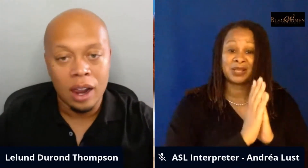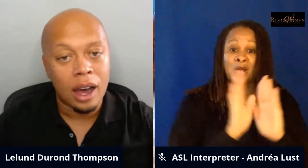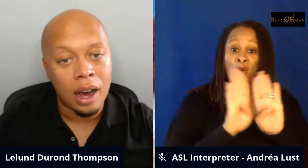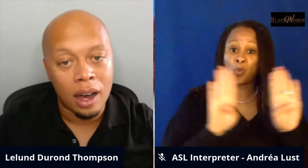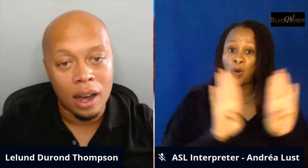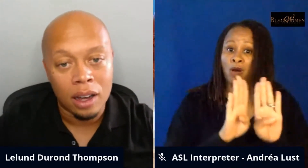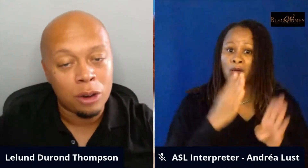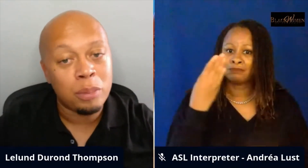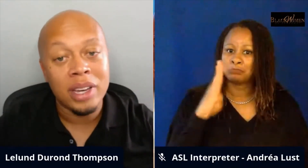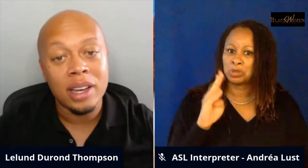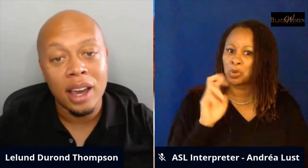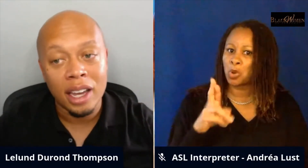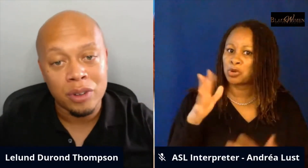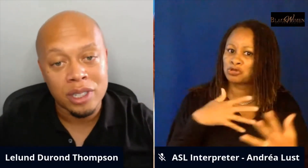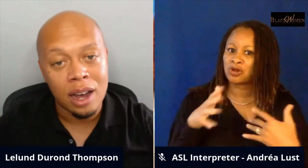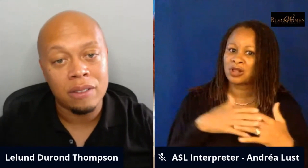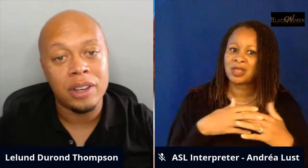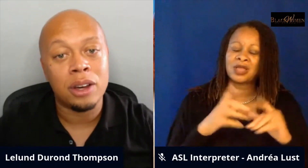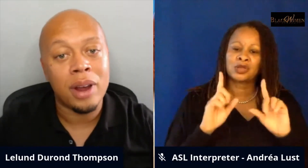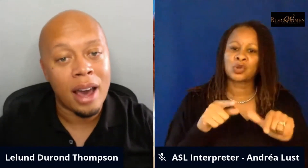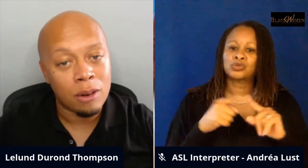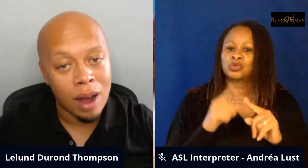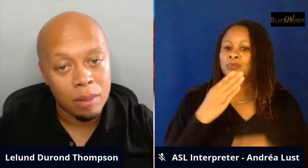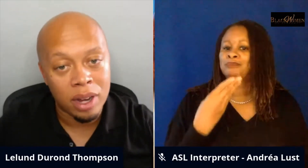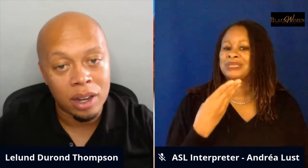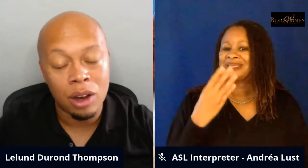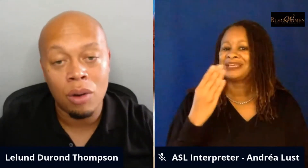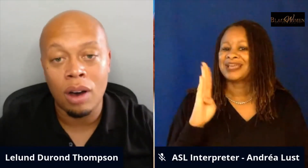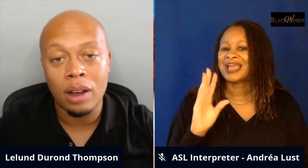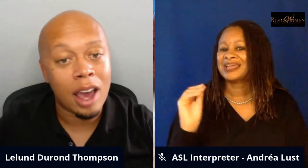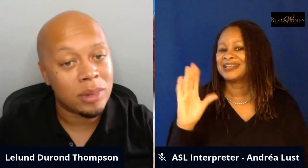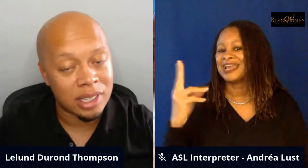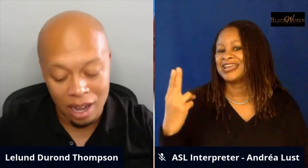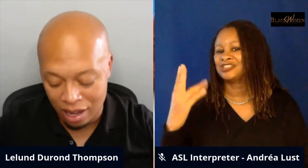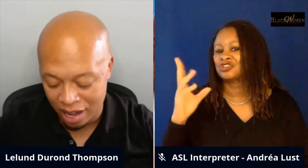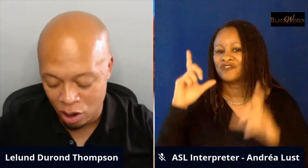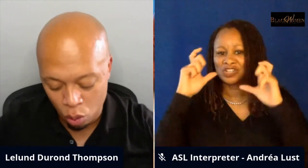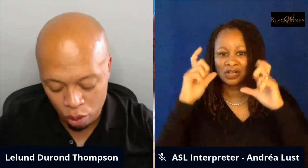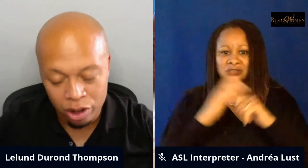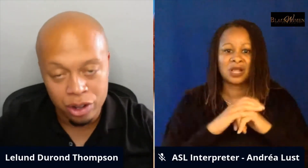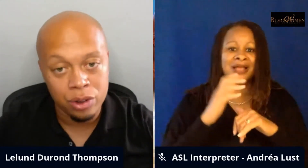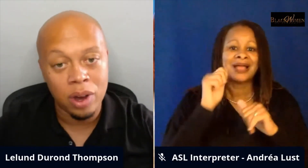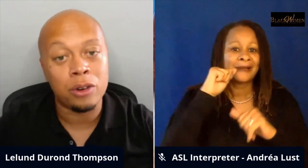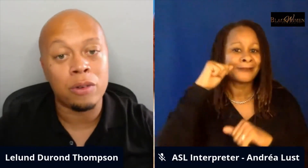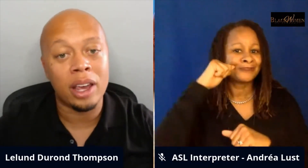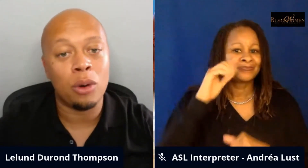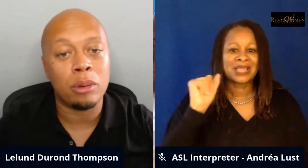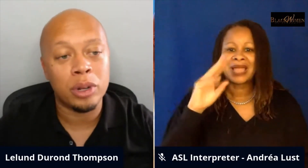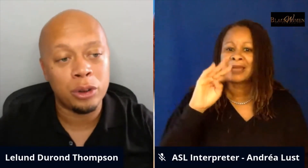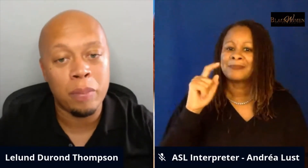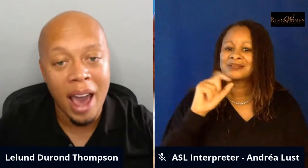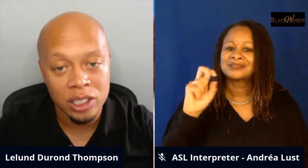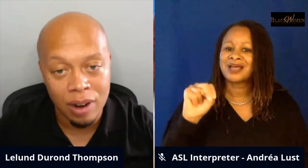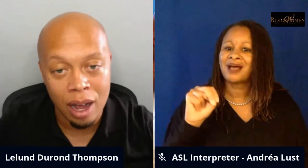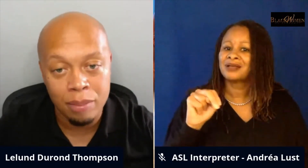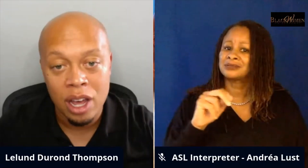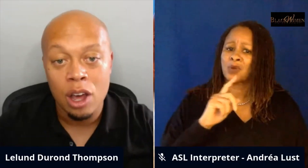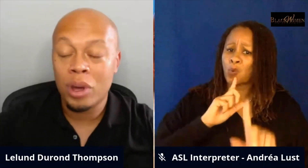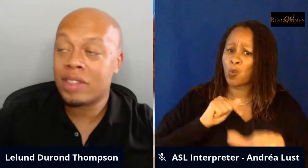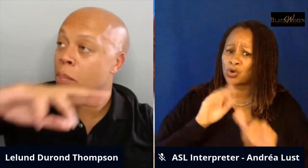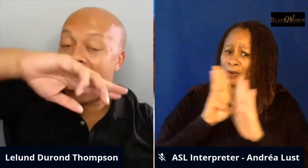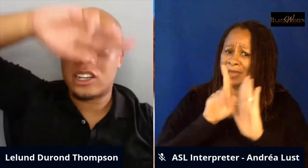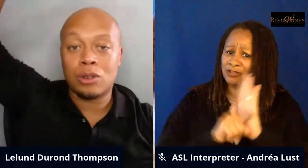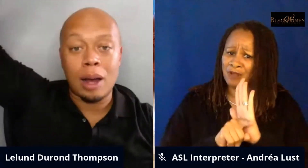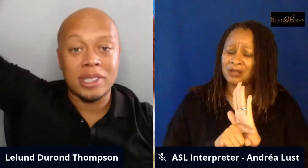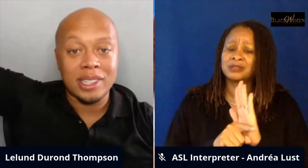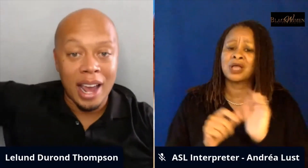gray, go to B&H Photography, go to Adorama, go on Amazon and order you a gray or a blue backdrop